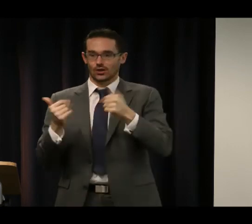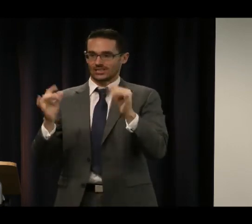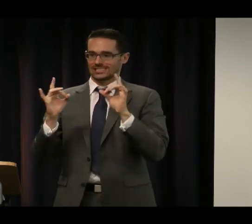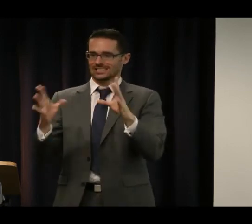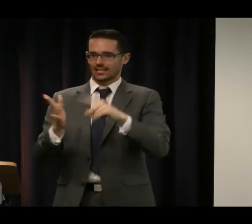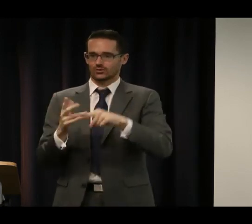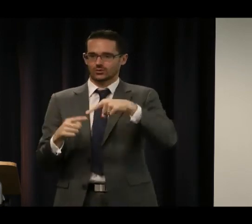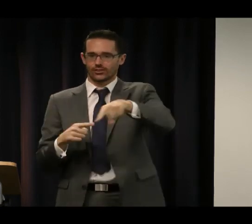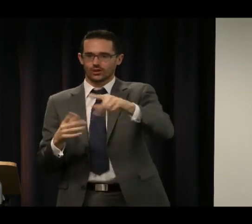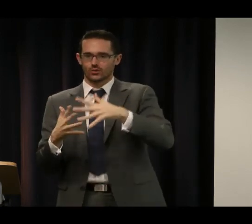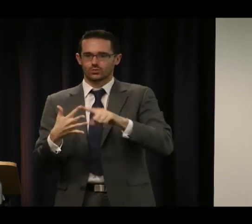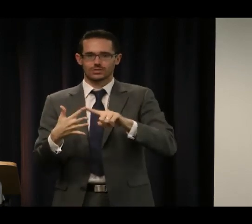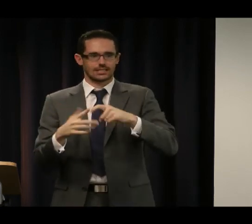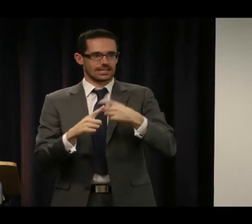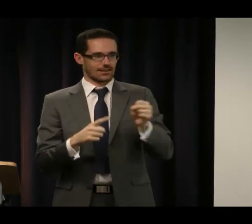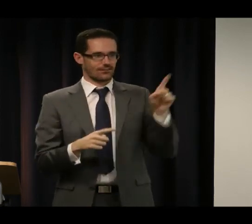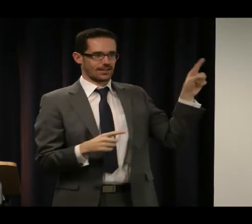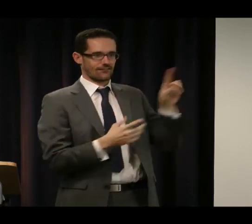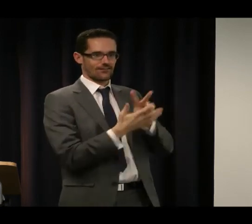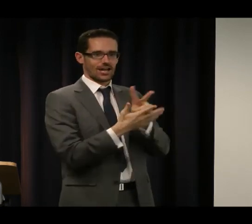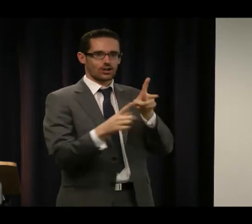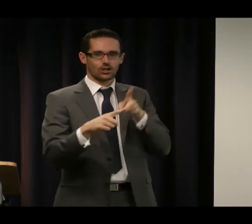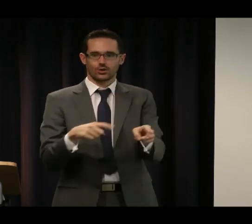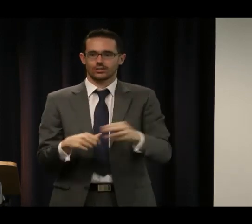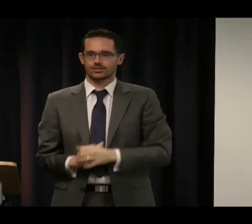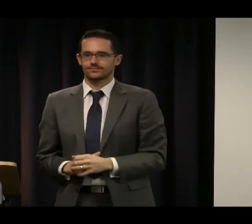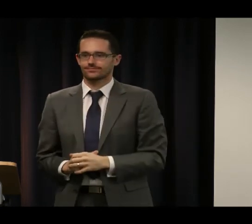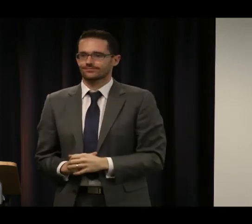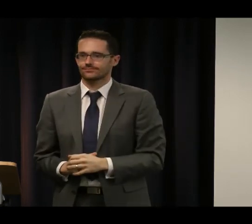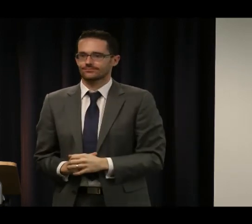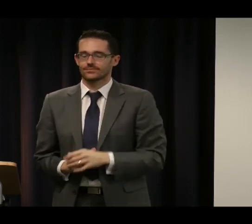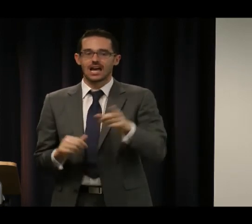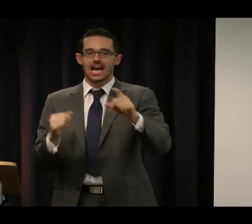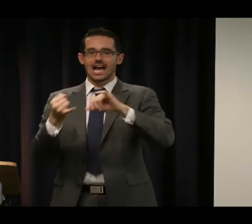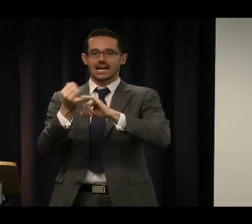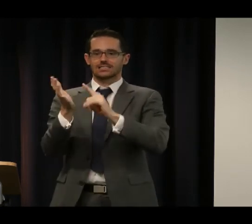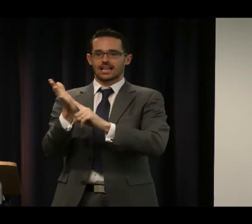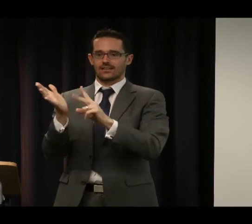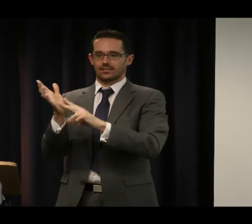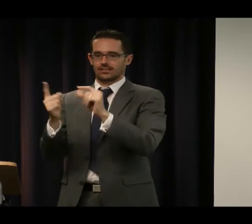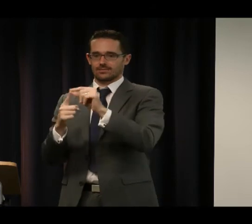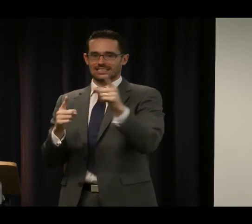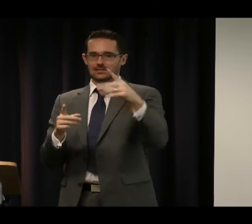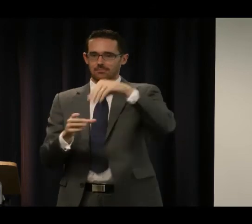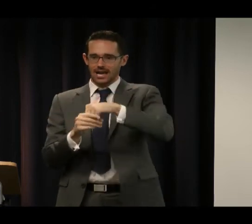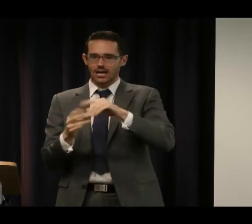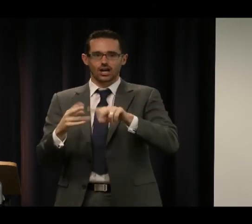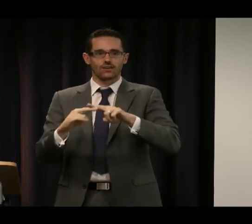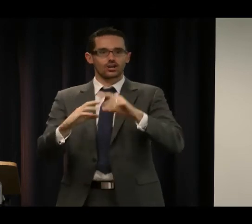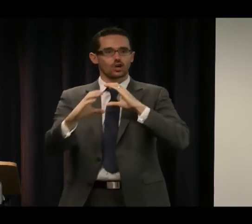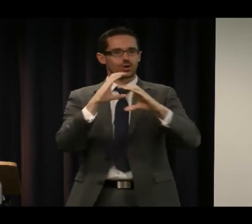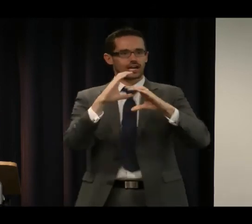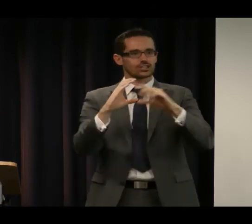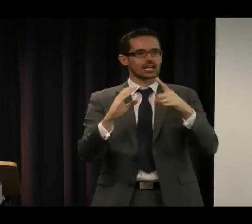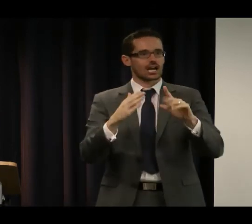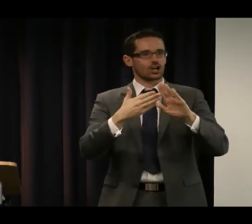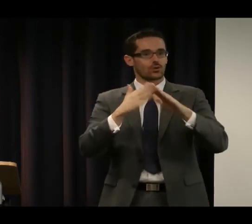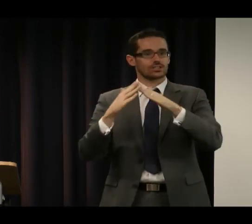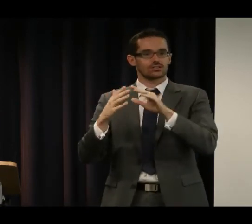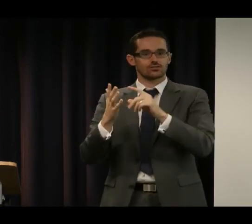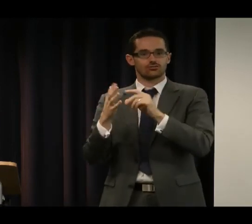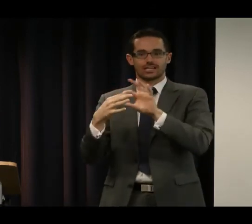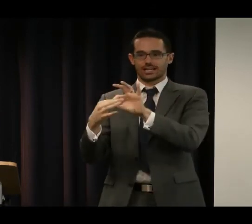National Week of Deaf People, so it's a good start to the week to have this video launched. SLVP is a part of